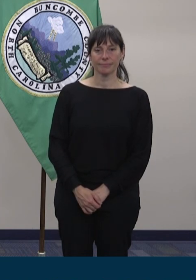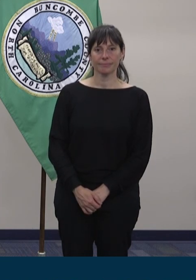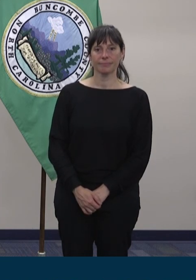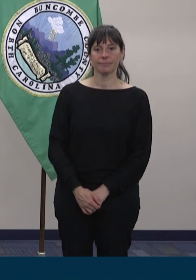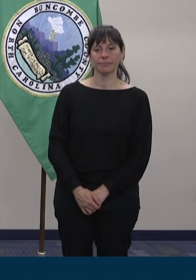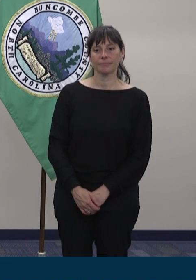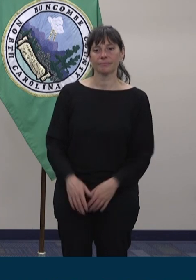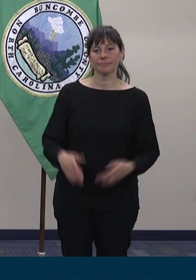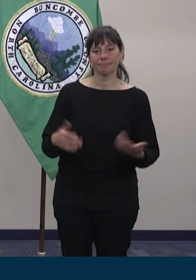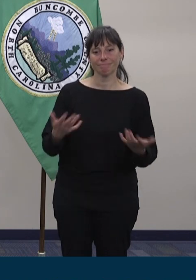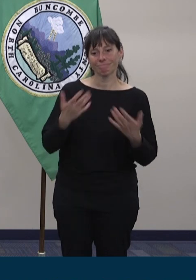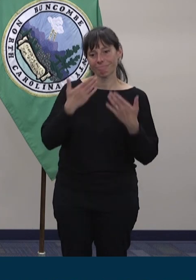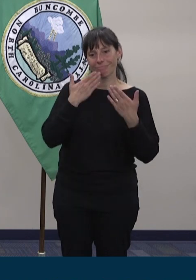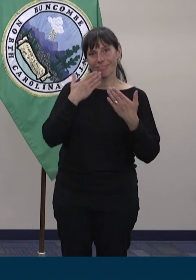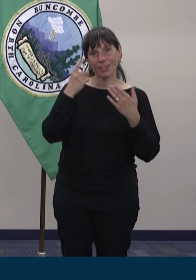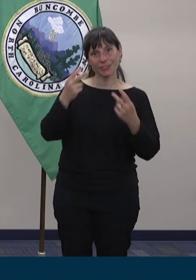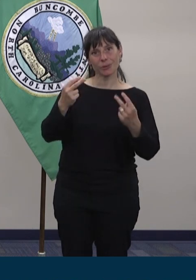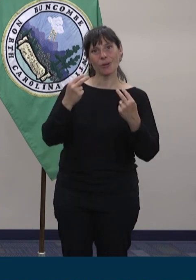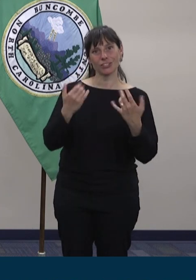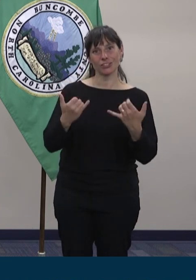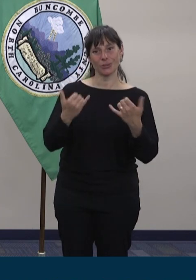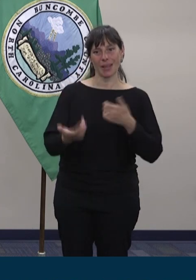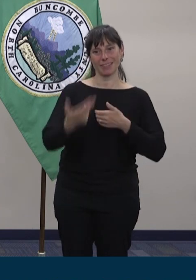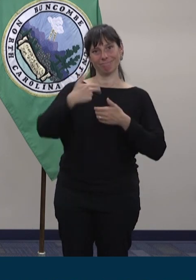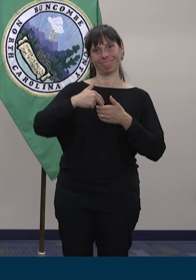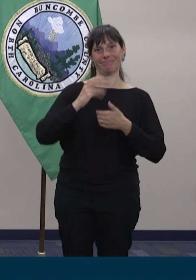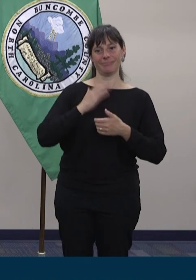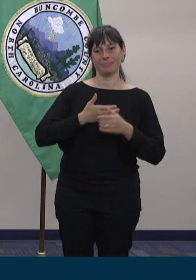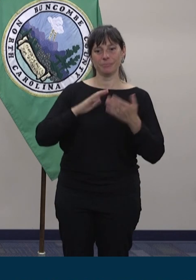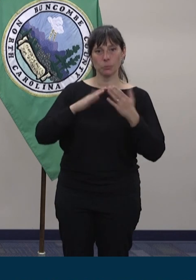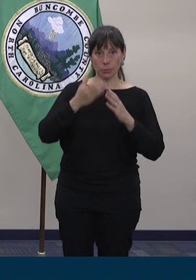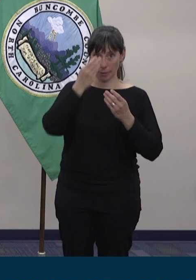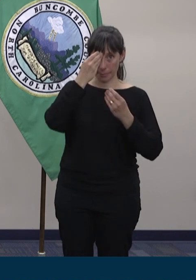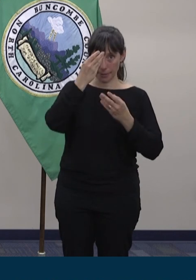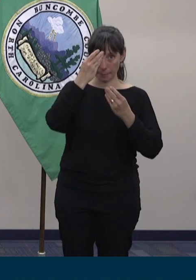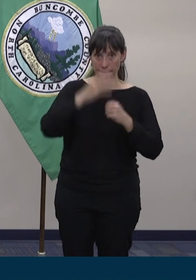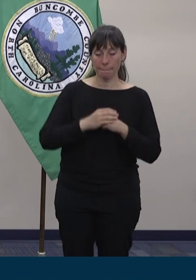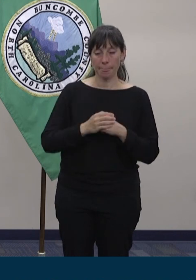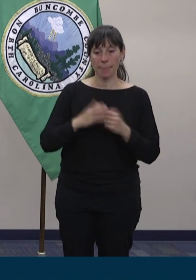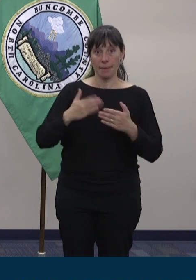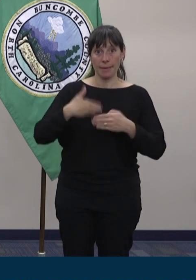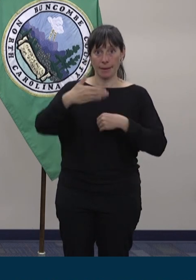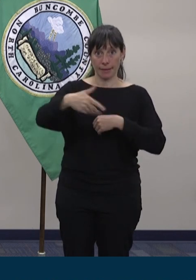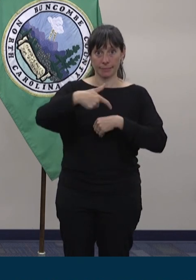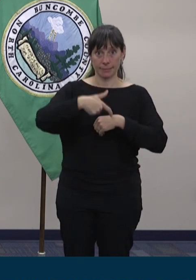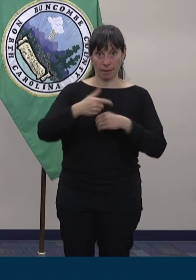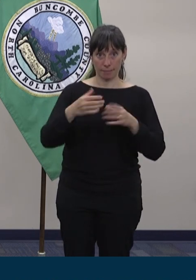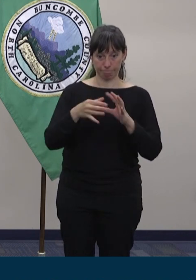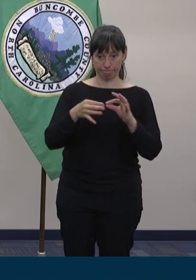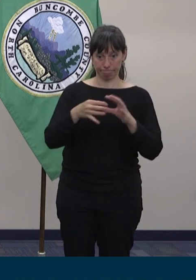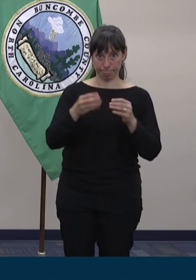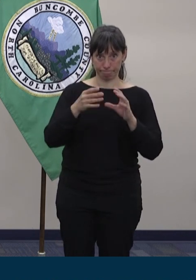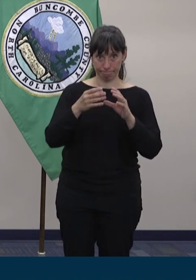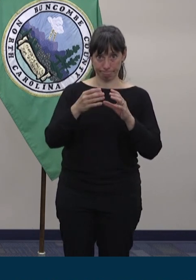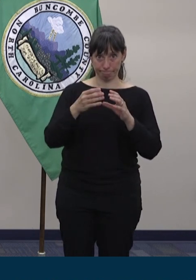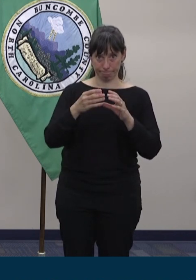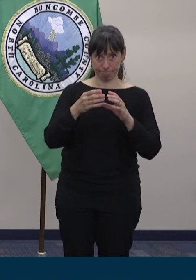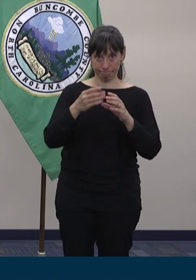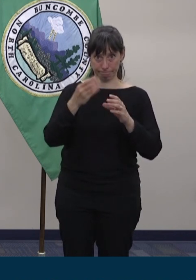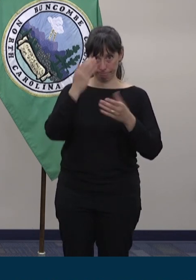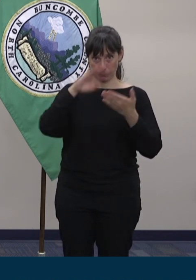Thank you for tuning in today to the community update. We will provide the next community update on Thursday, July